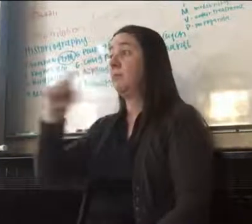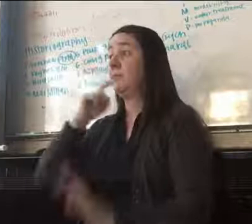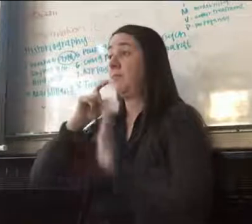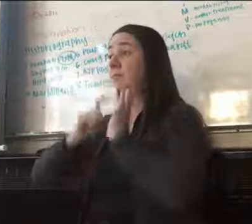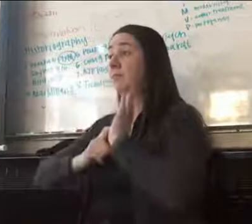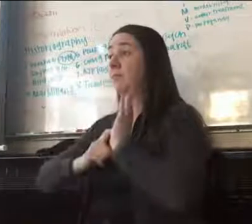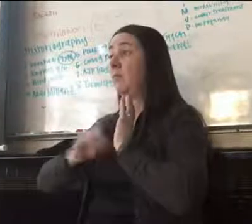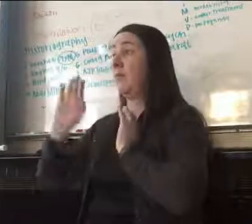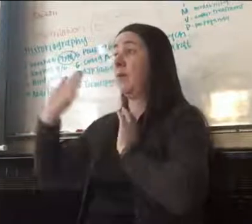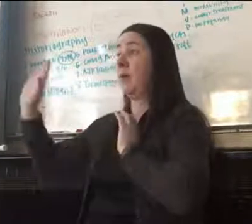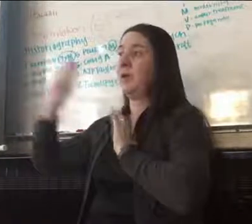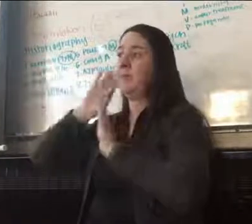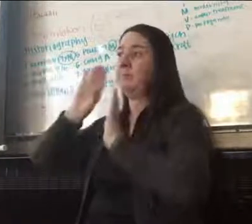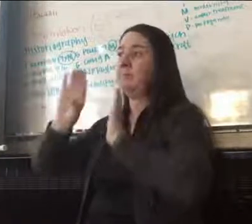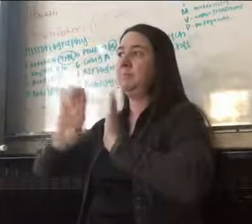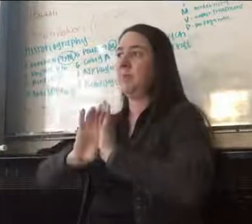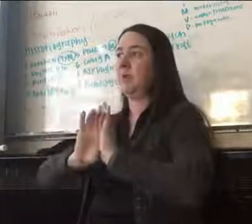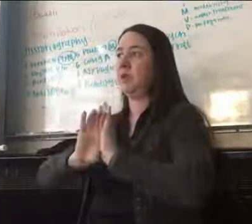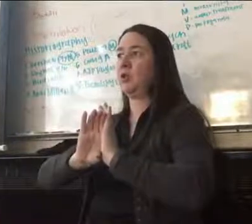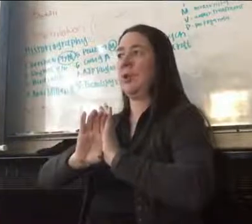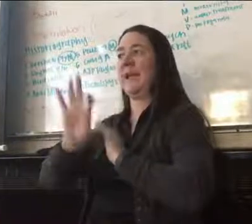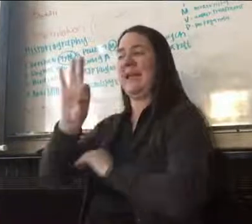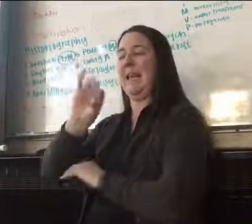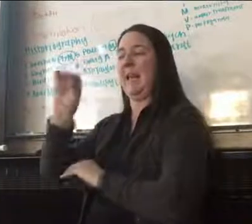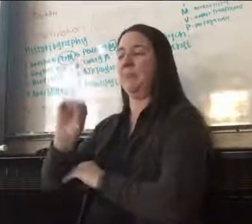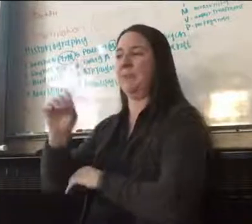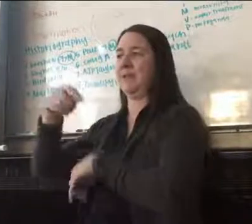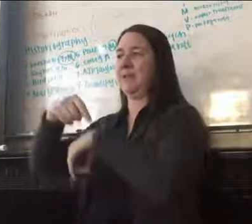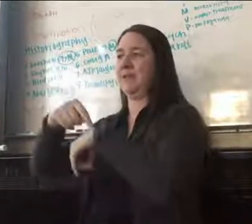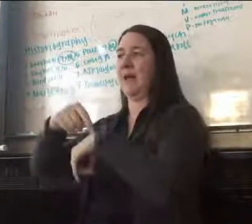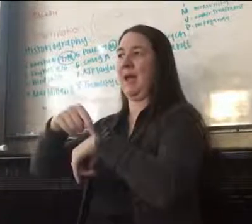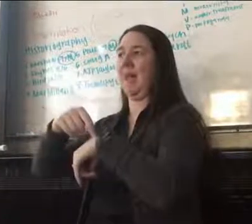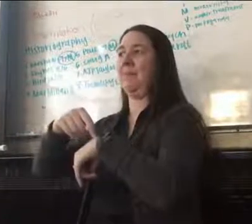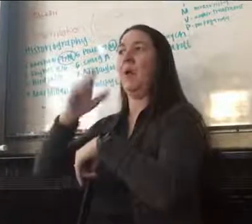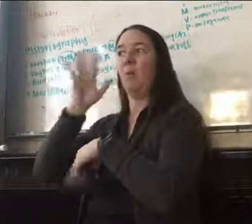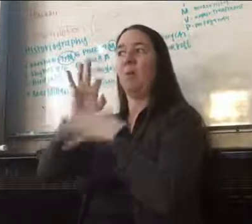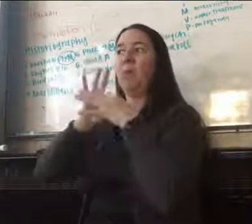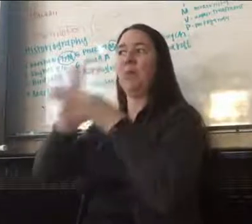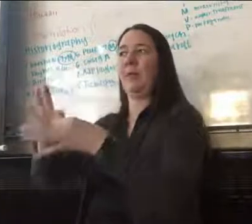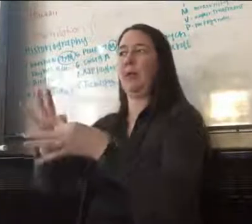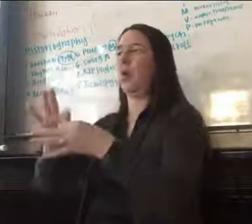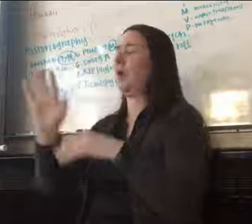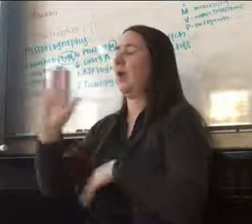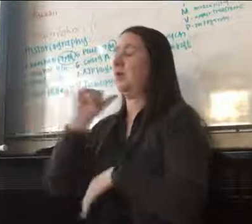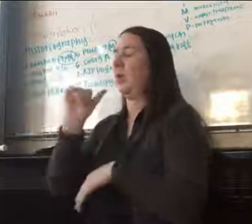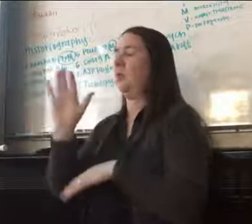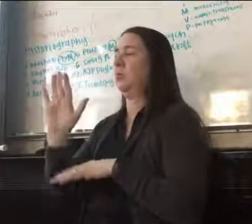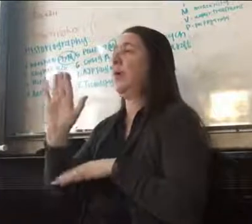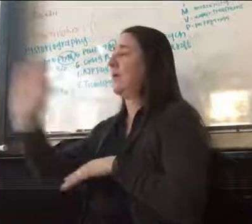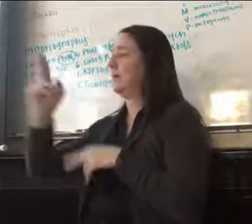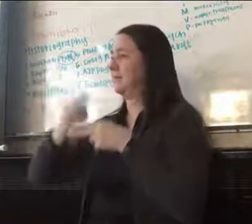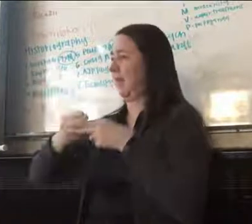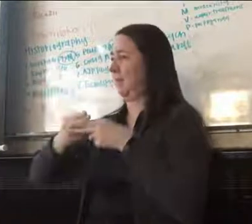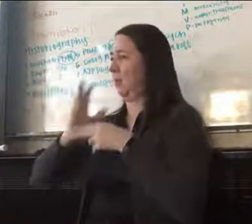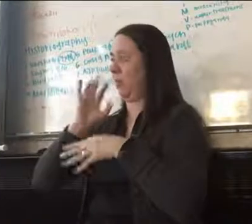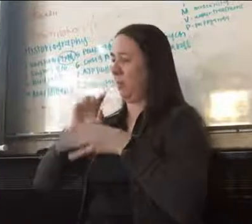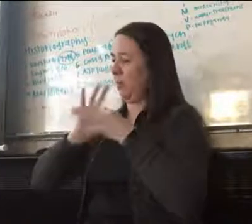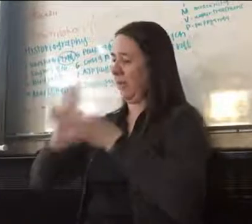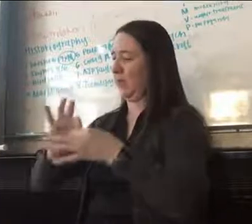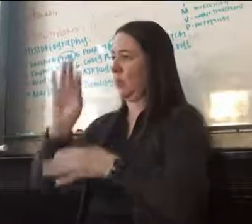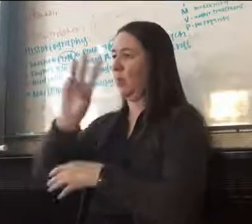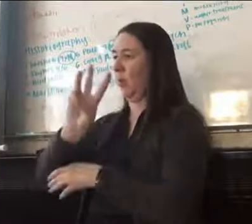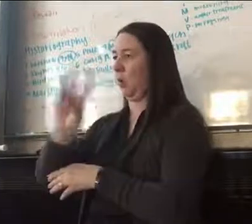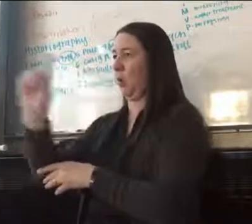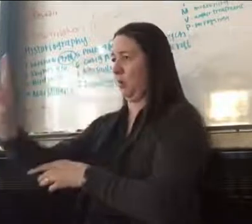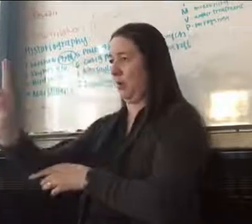Wilson, 99% of the time it is a World War I question. Now, when the war begins, we declare neutrality. So if you